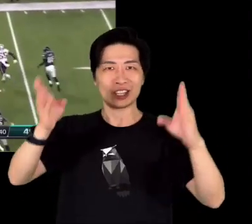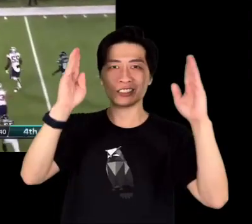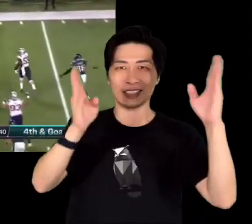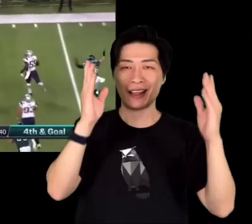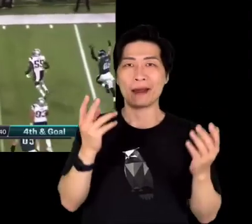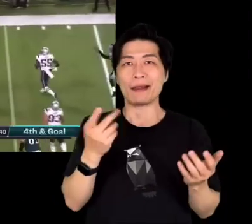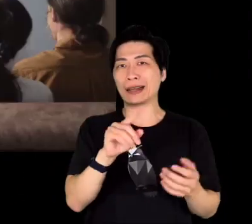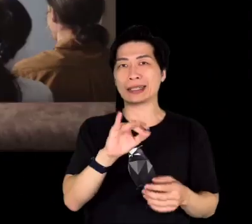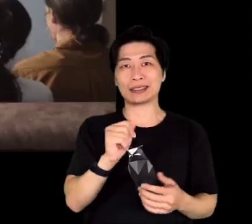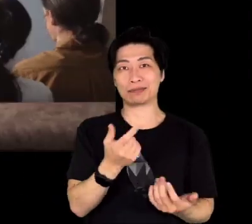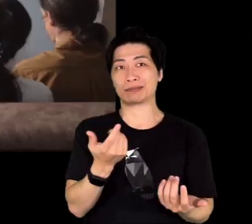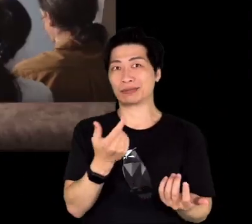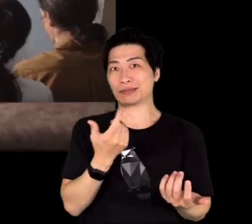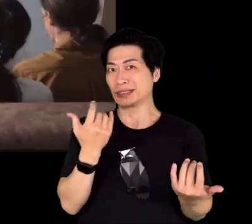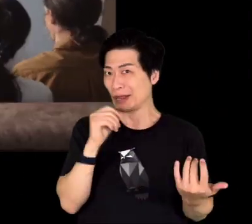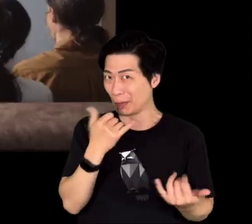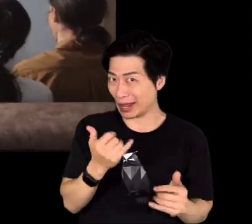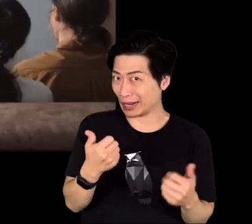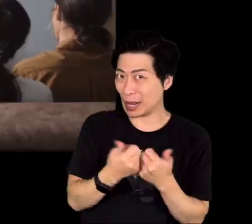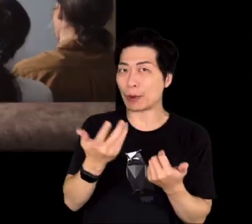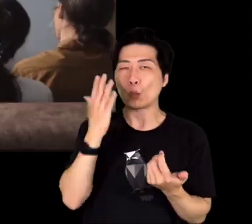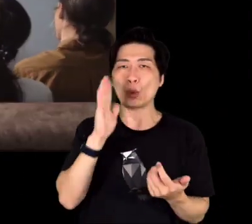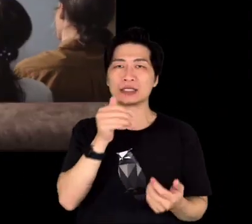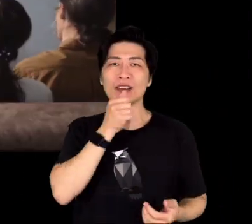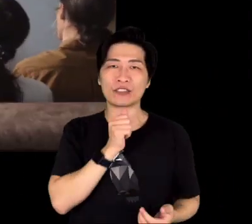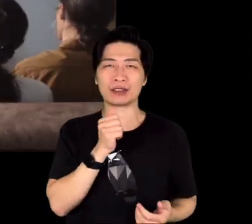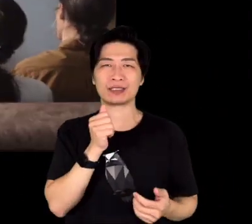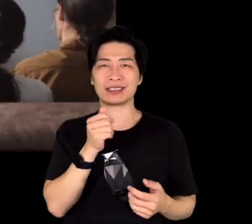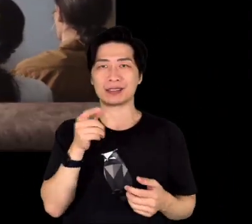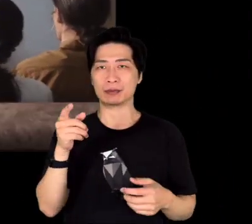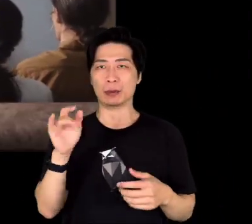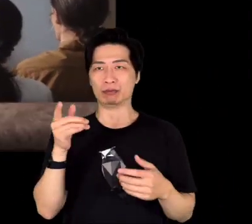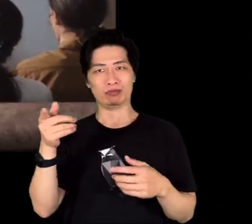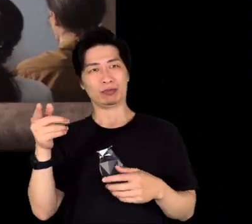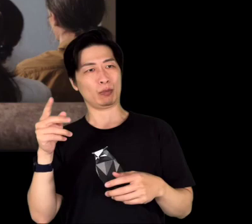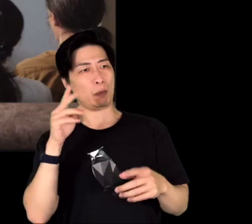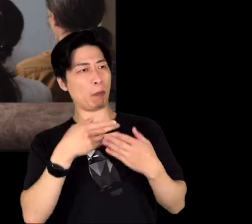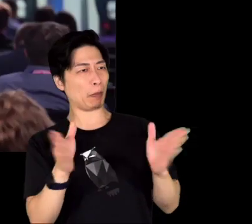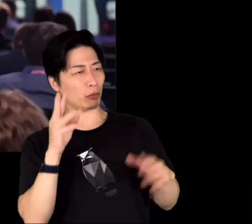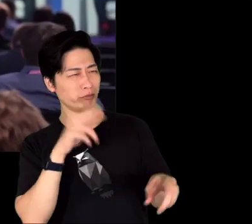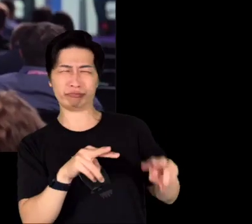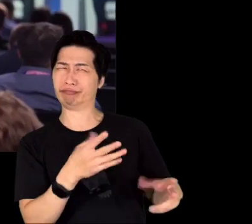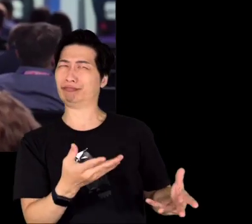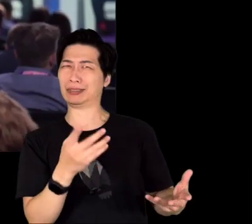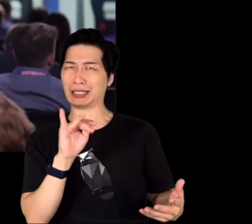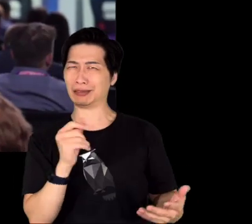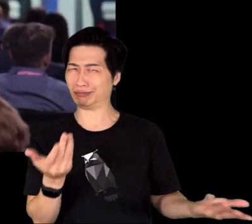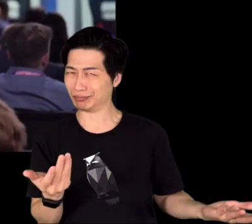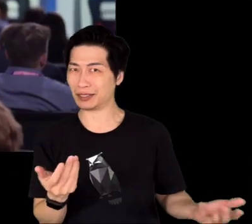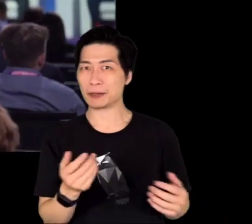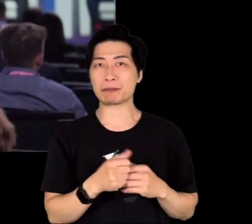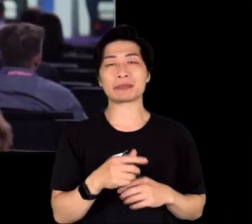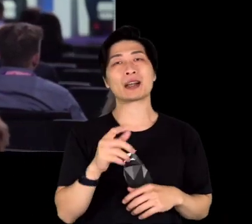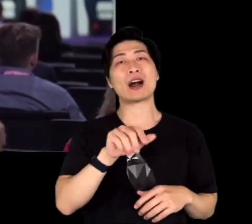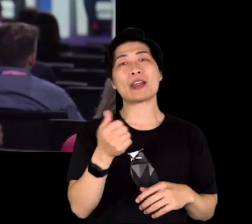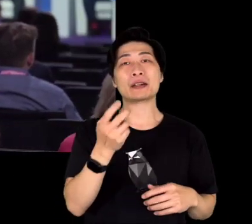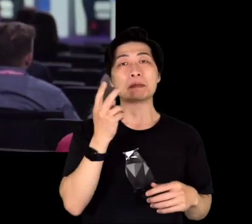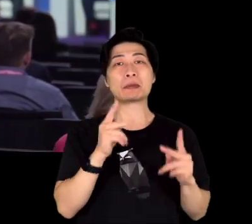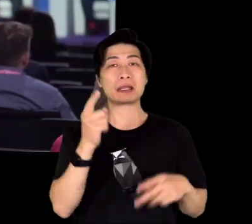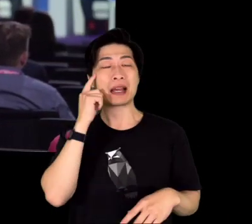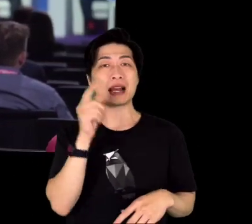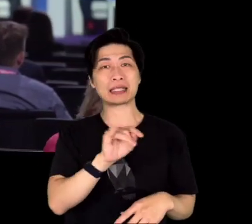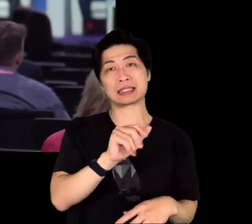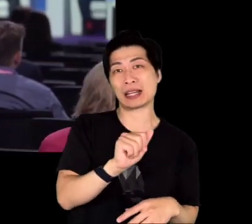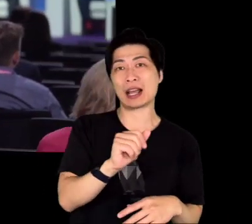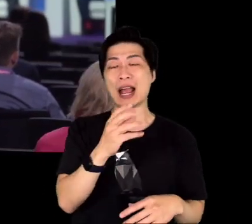score touchdowns. Tesla is not playing the game, and they are suffering in the eyes of the public because of it. There are also situations where the journalist and the competition